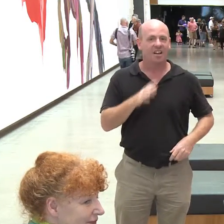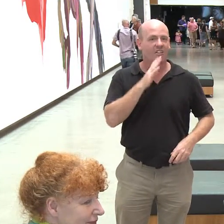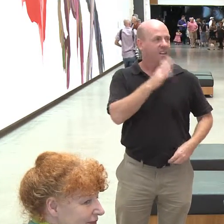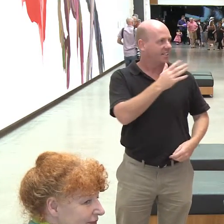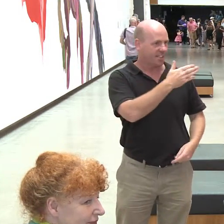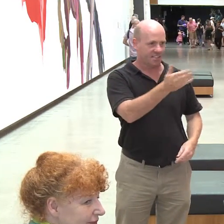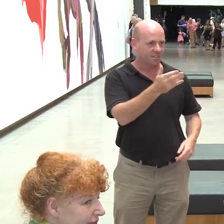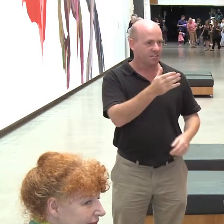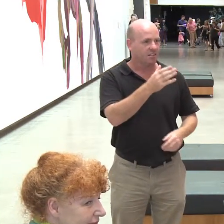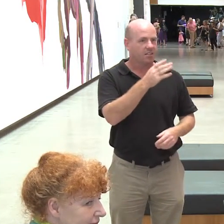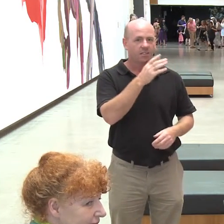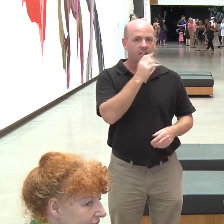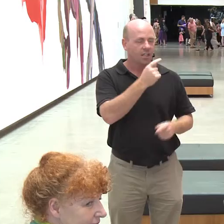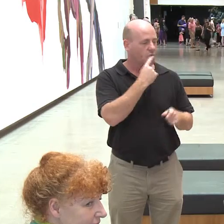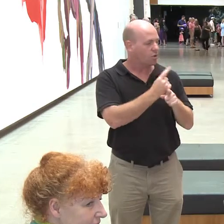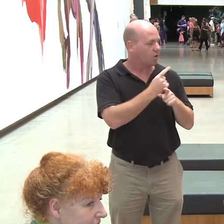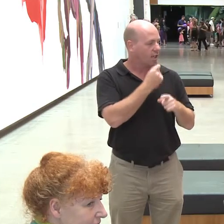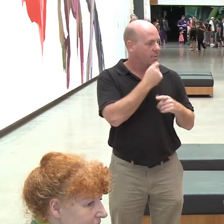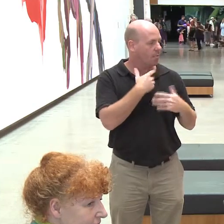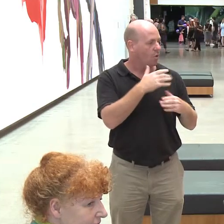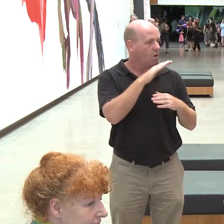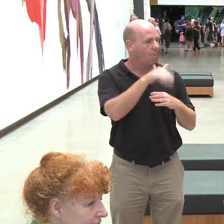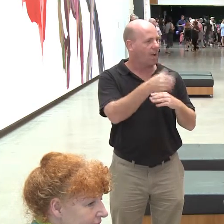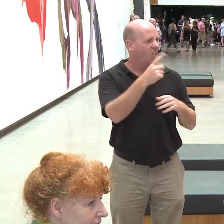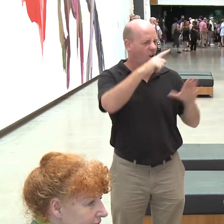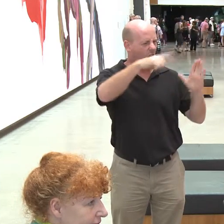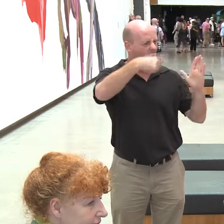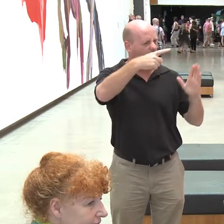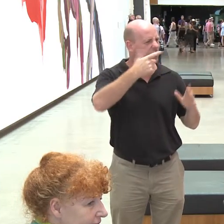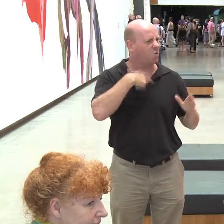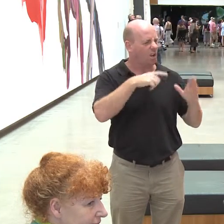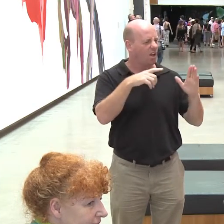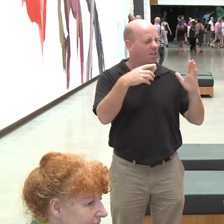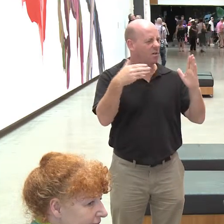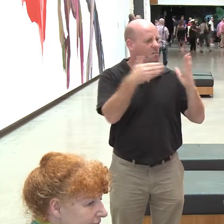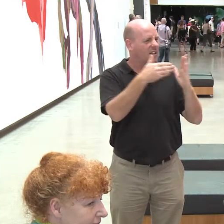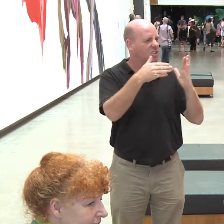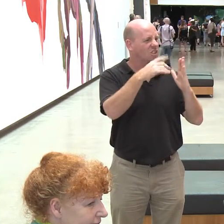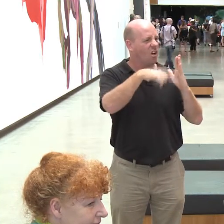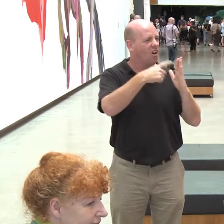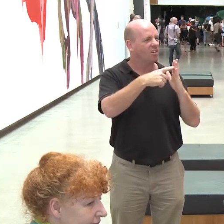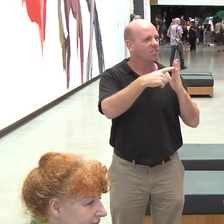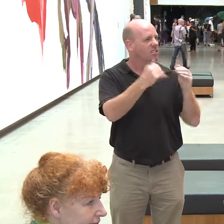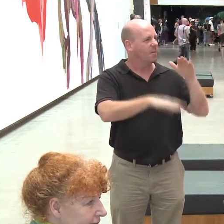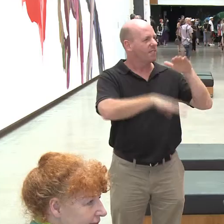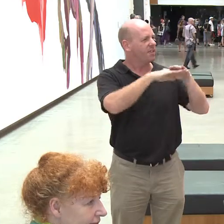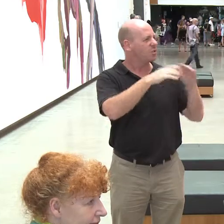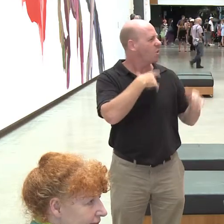Fantastic piece. Can you talk to us a little bit more about the punched holes? And some of them are filled